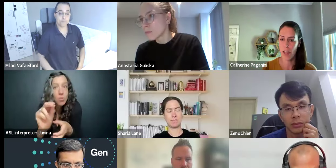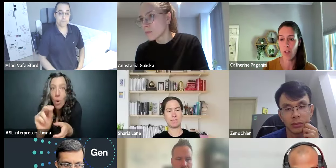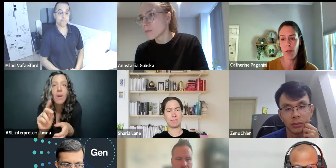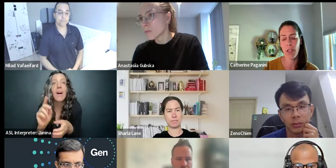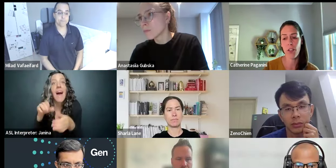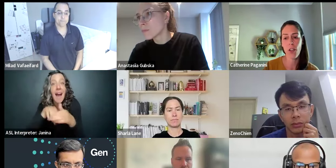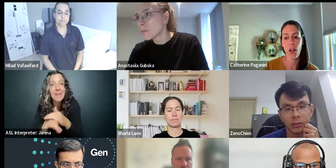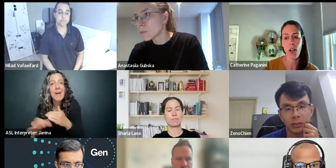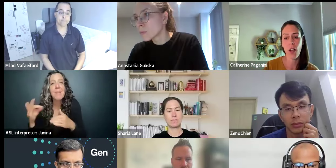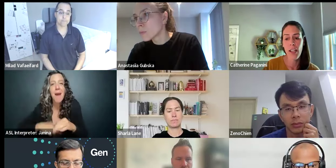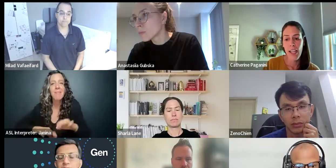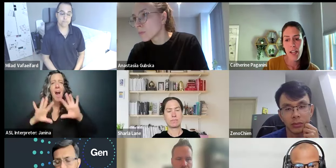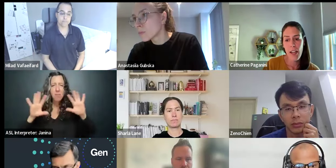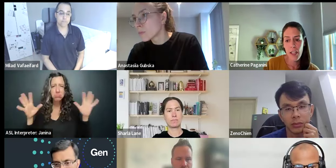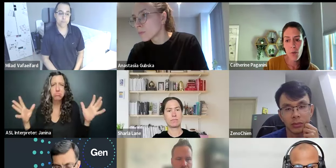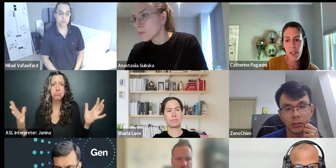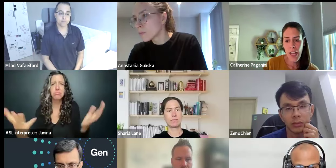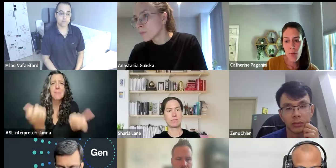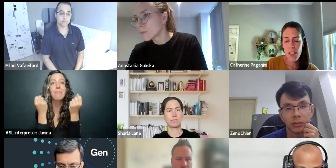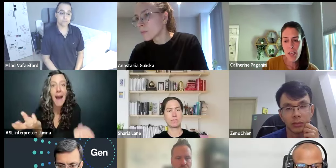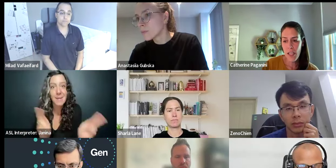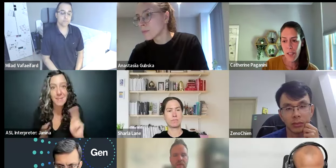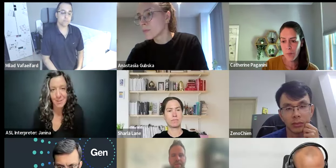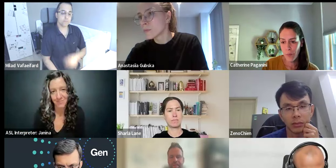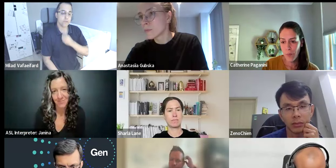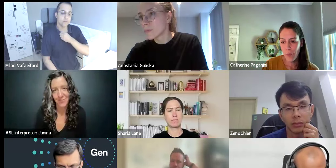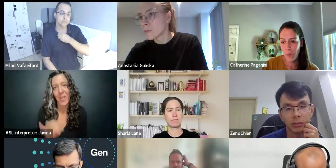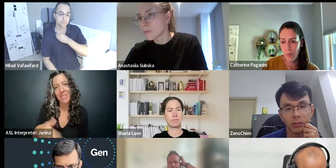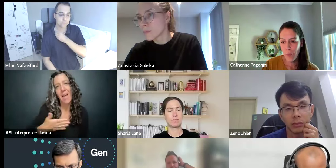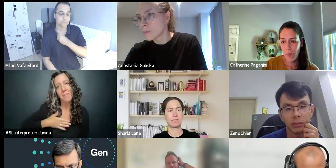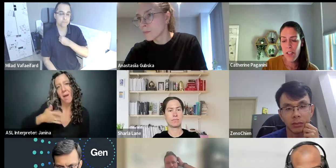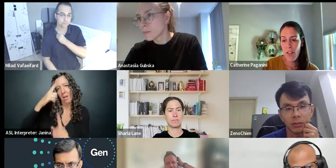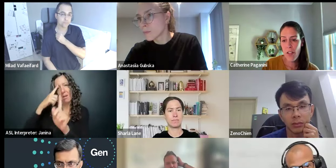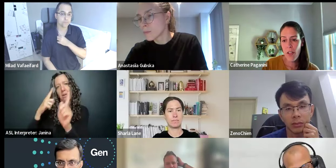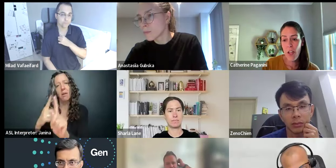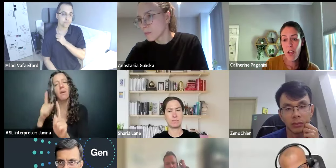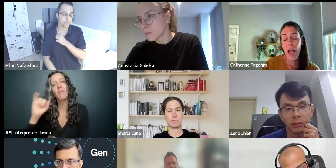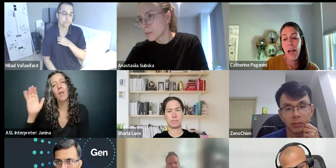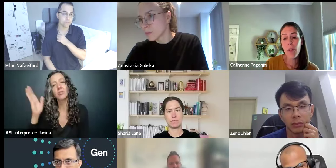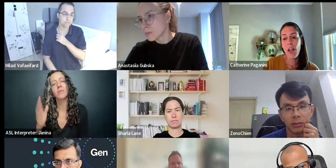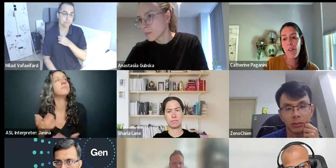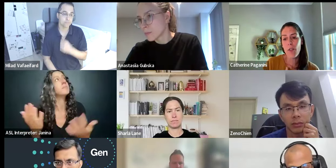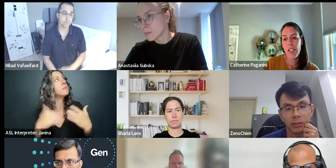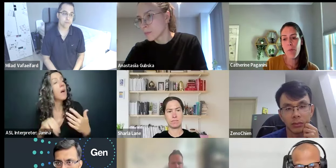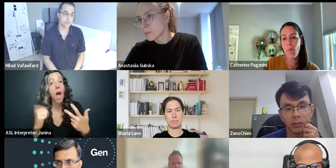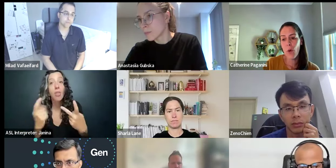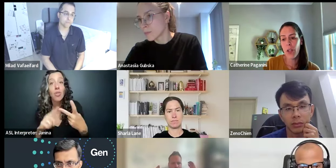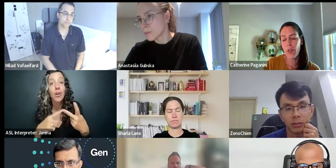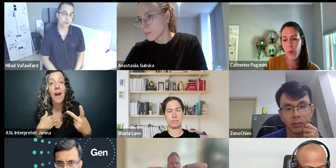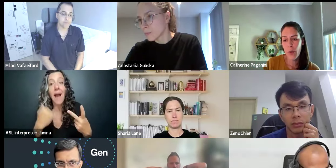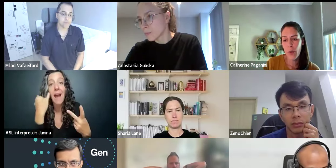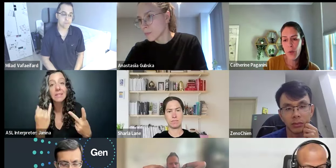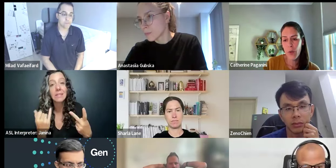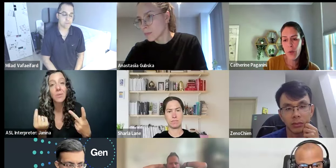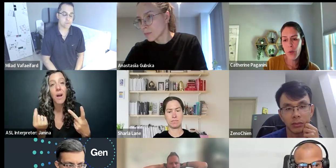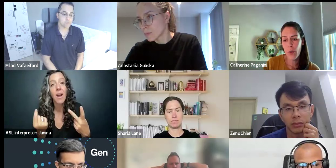many more people. So I think that could be a really good talk. And then another one that I was thinking is, I would love